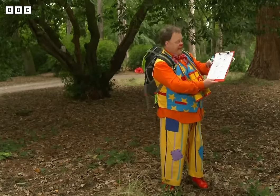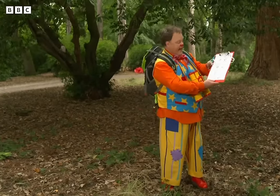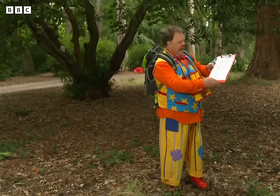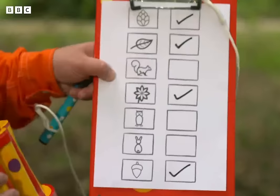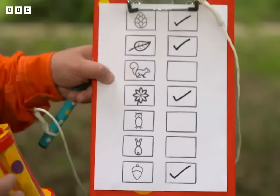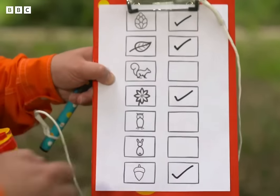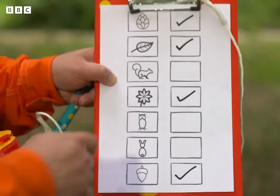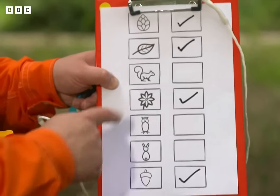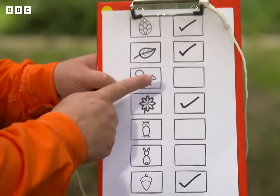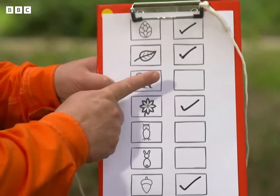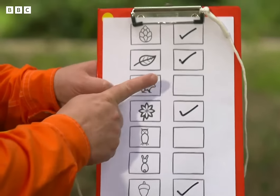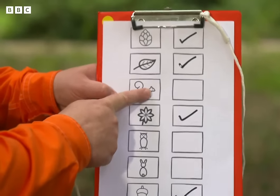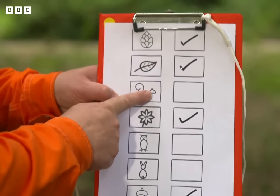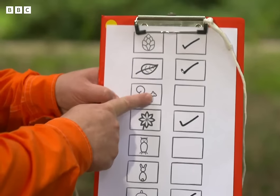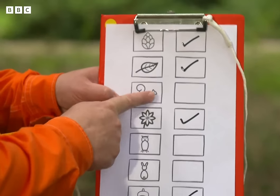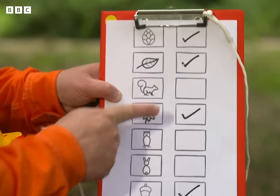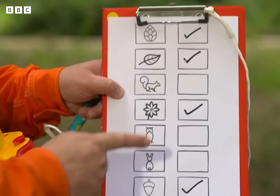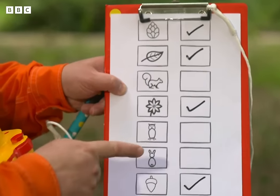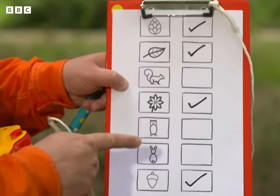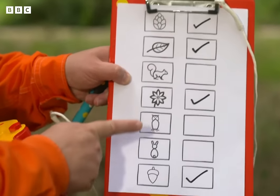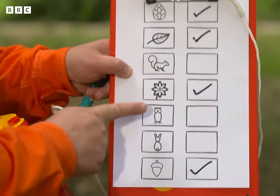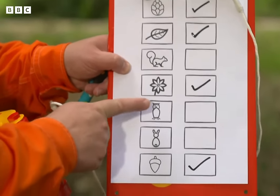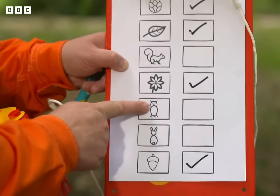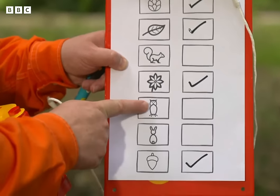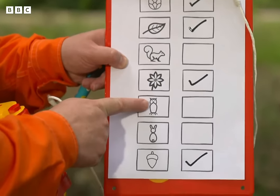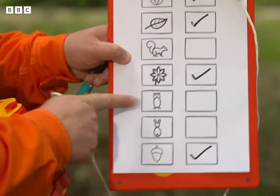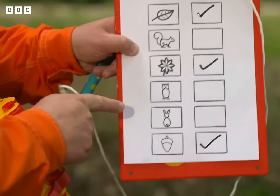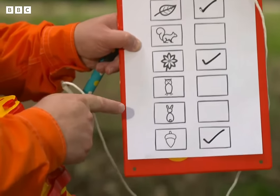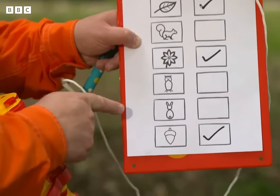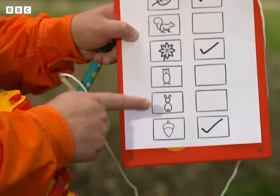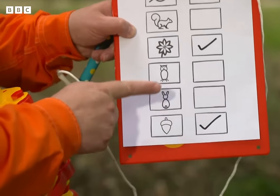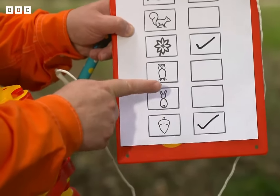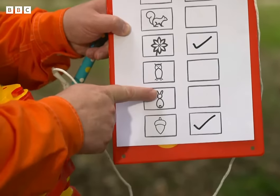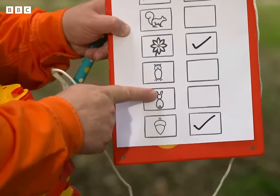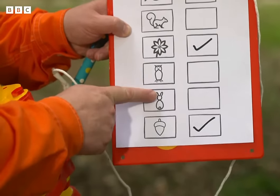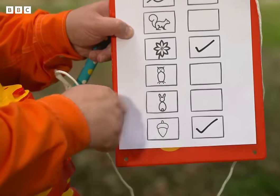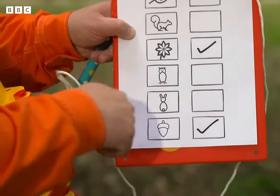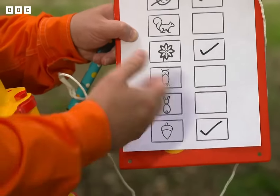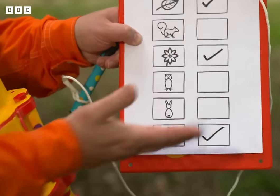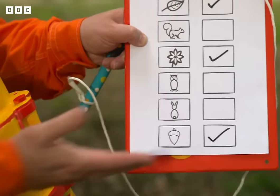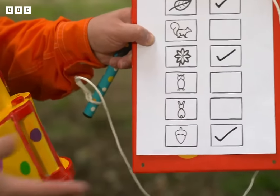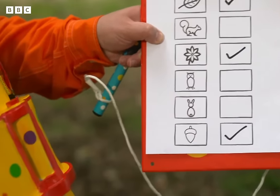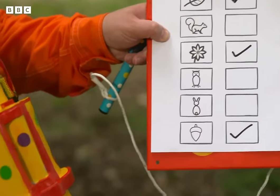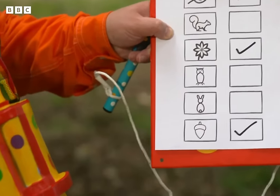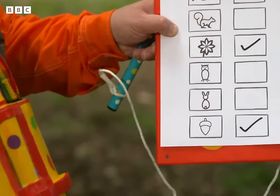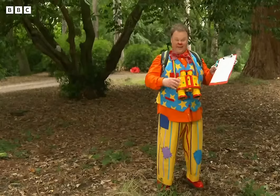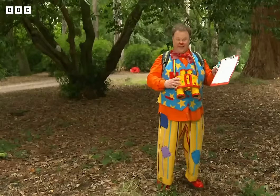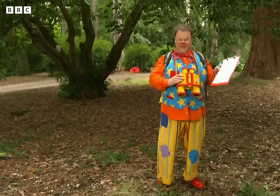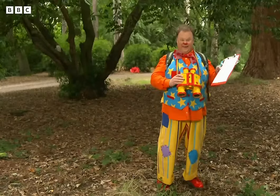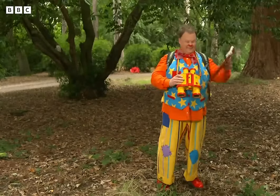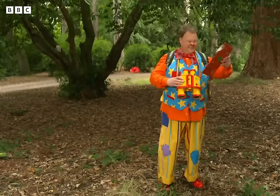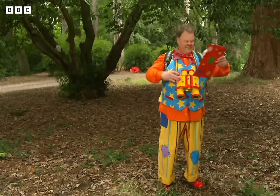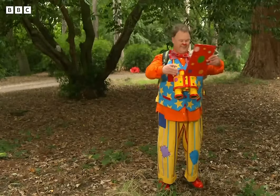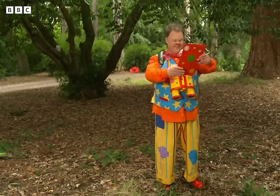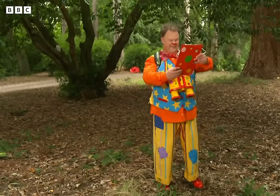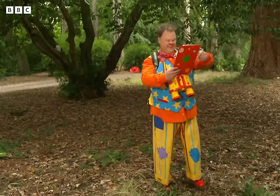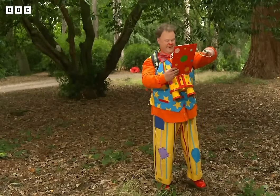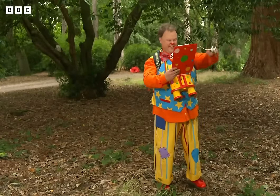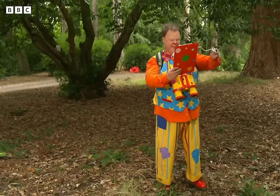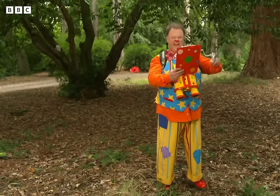a squirrel, an owl, and a rabbit. I know you and